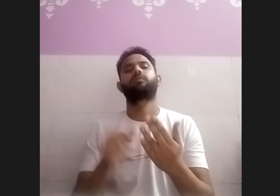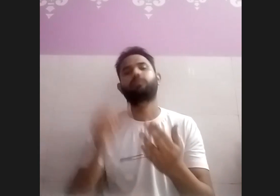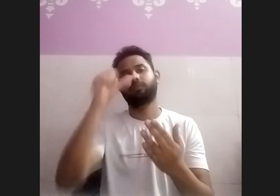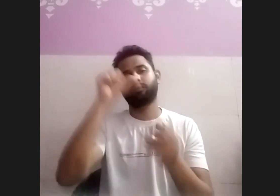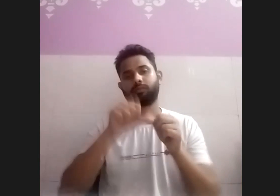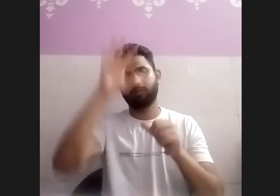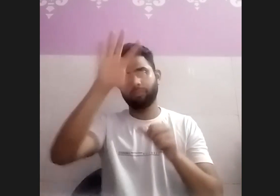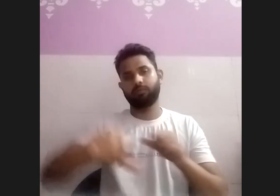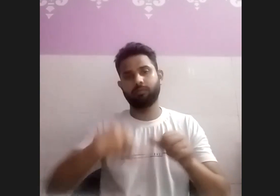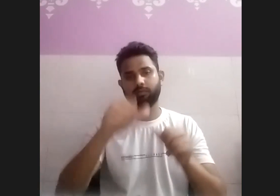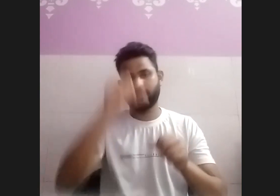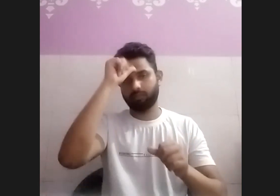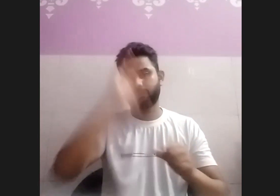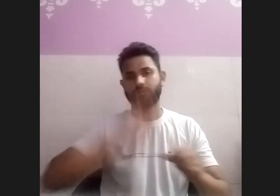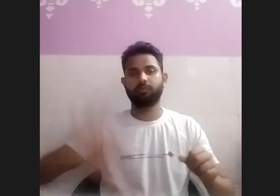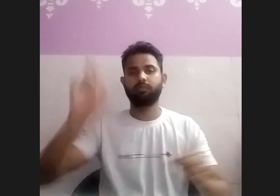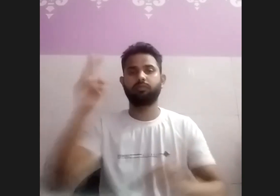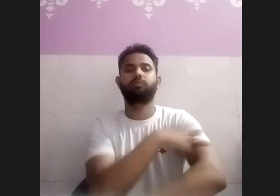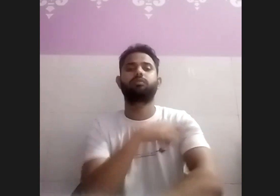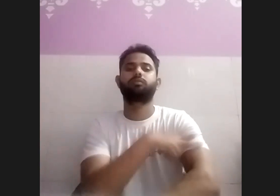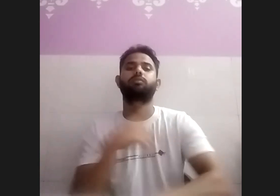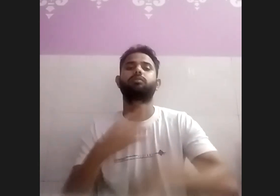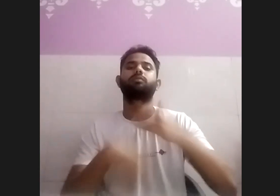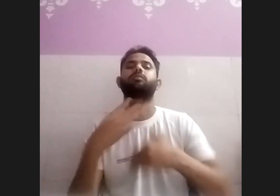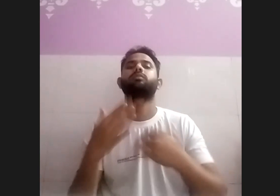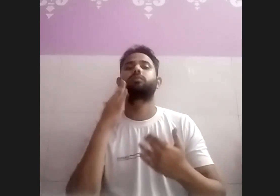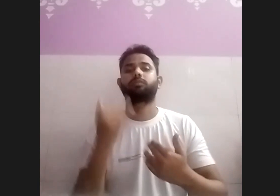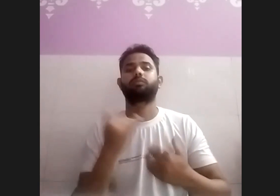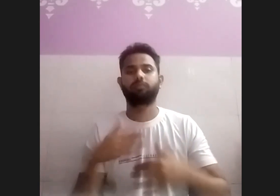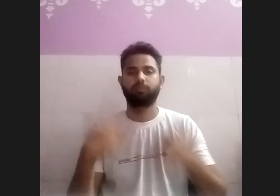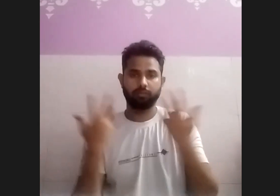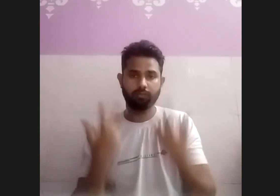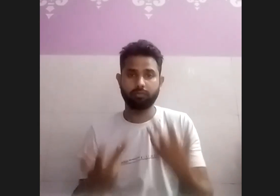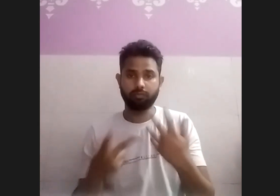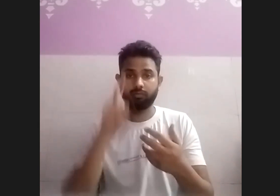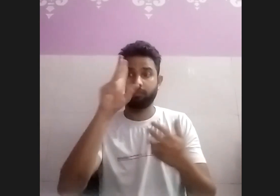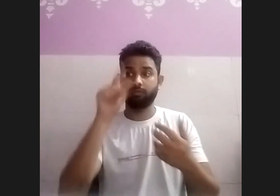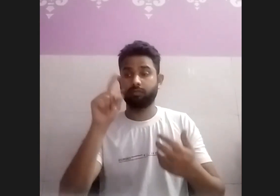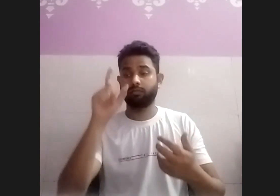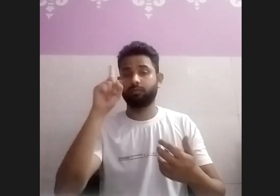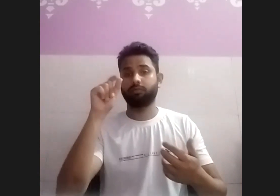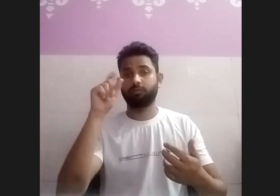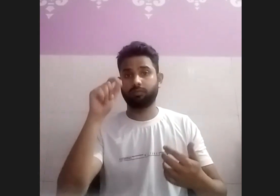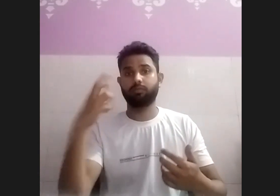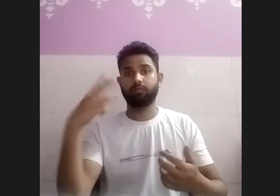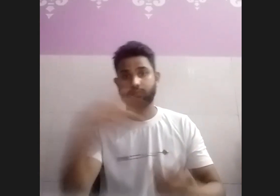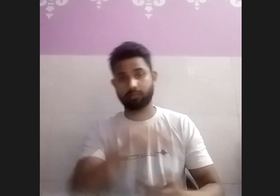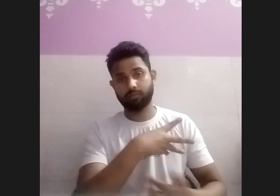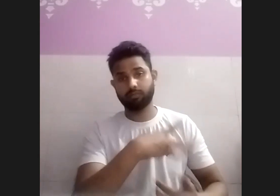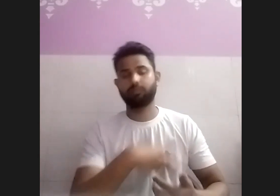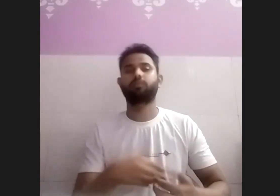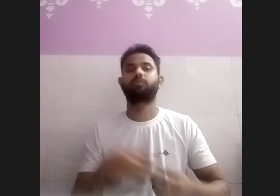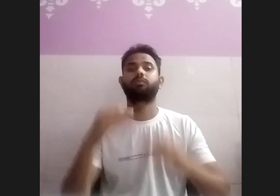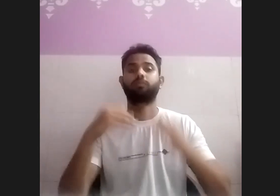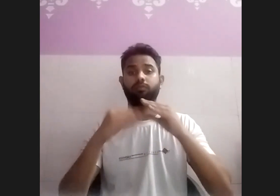the voluntary initiative we have taken. So if it can happen for 10,000 buildings in Mumbai with 200 volunteers, it